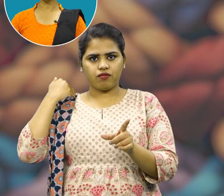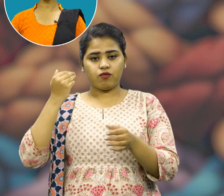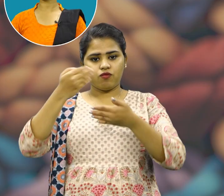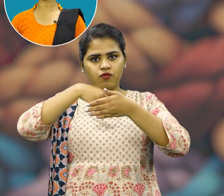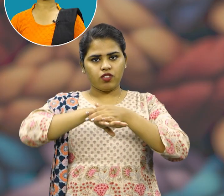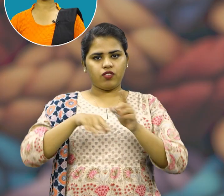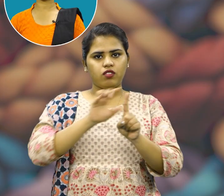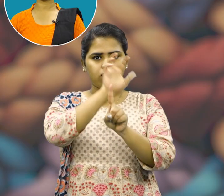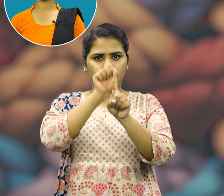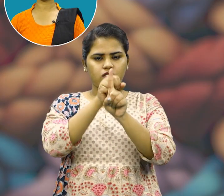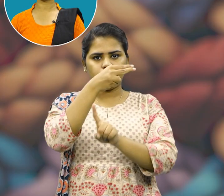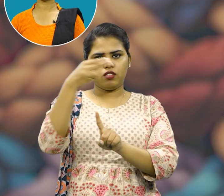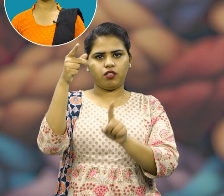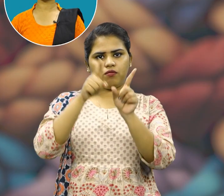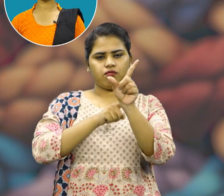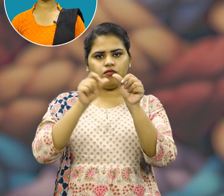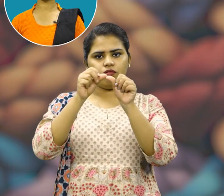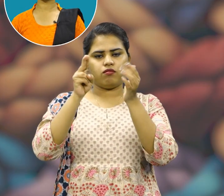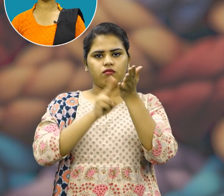the Yangshou culture.